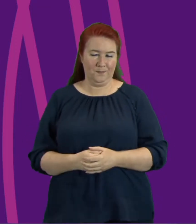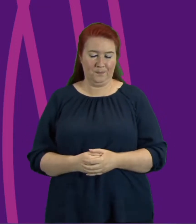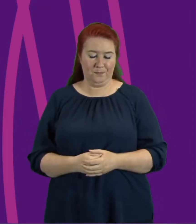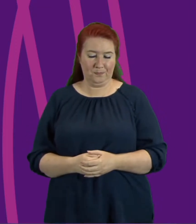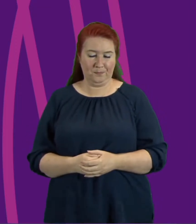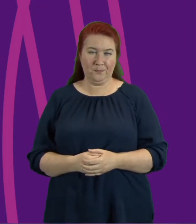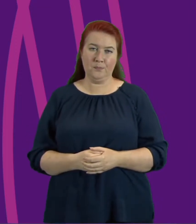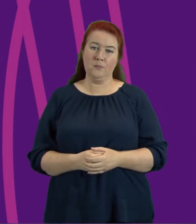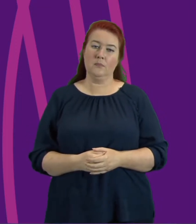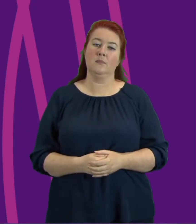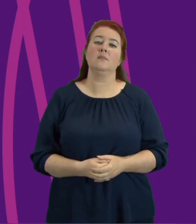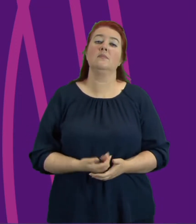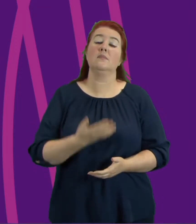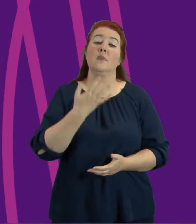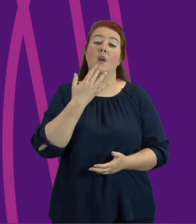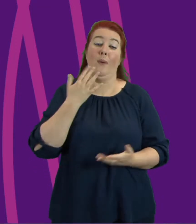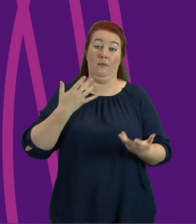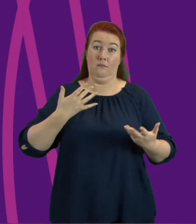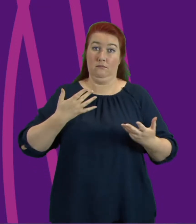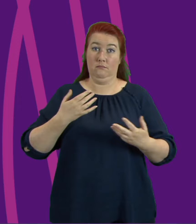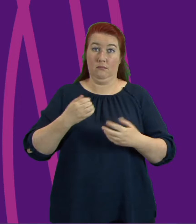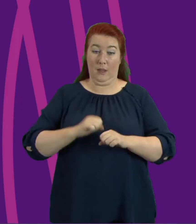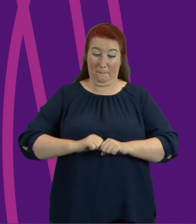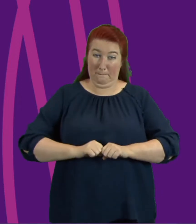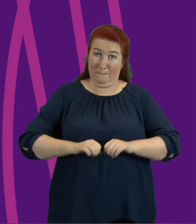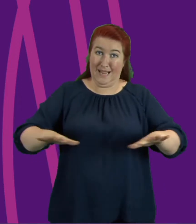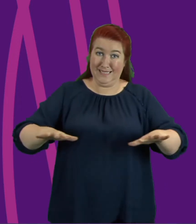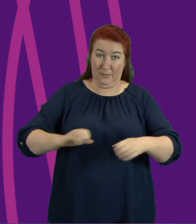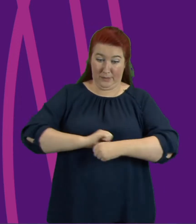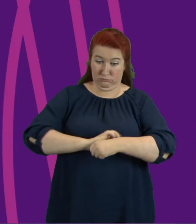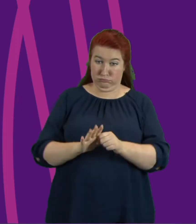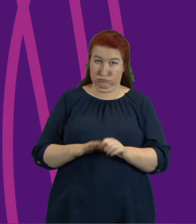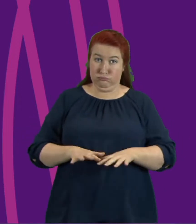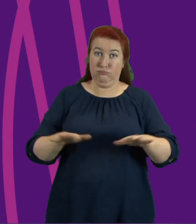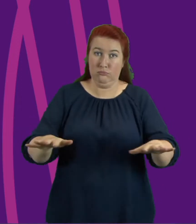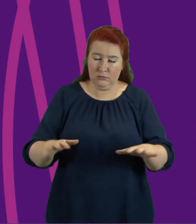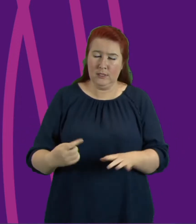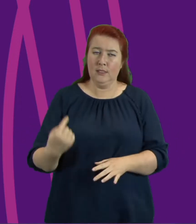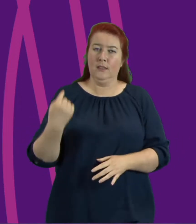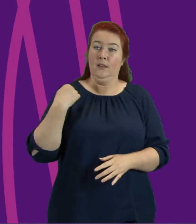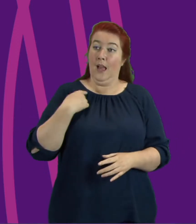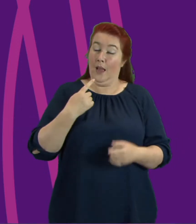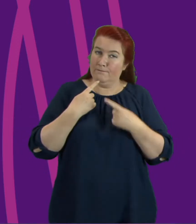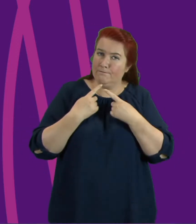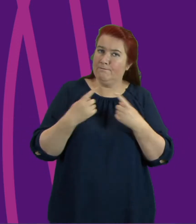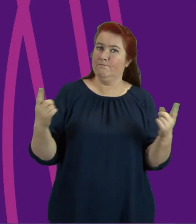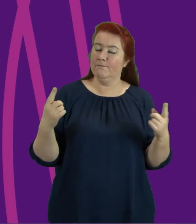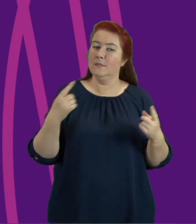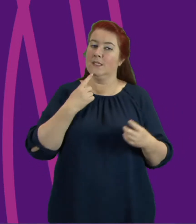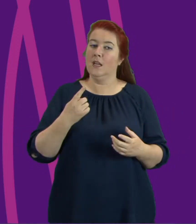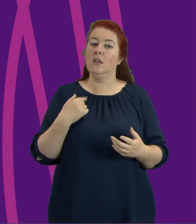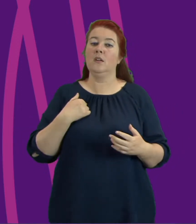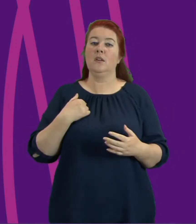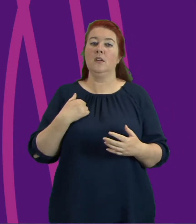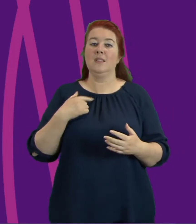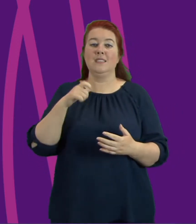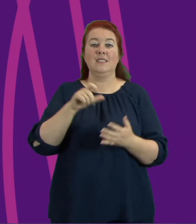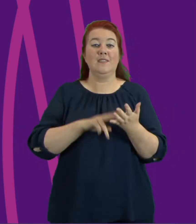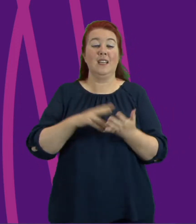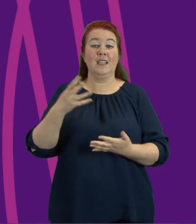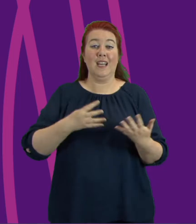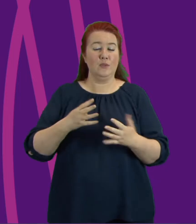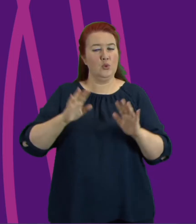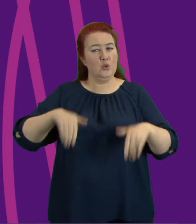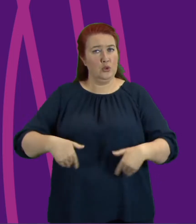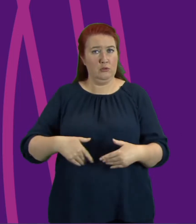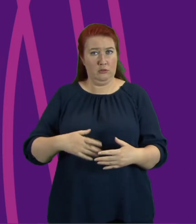At the outset of the pandemic, I issued a direction that COVID-19 or presumed COVID-19 deaths do not require to be reported to the Crown